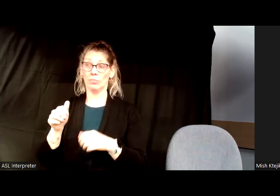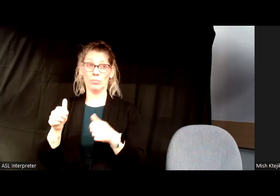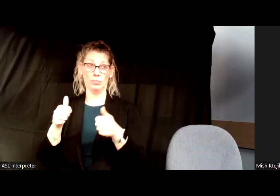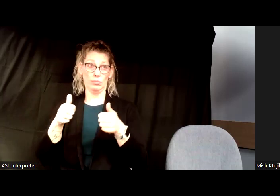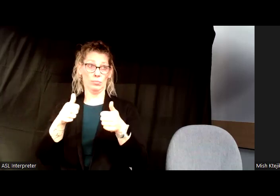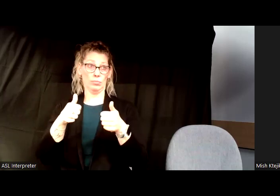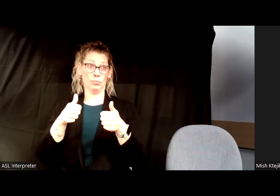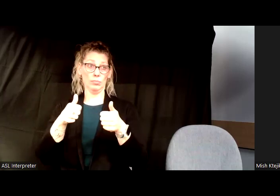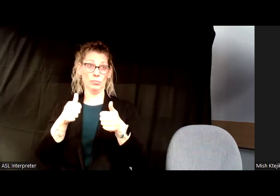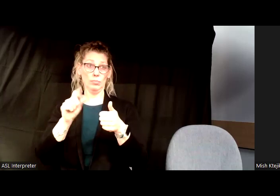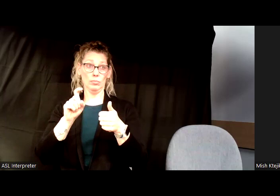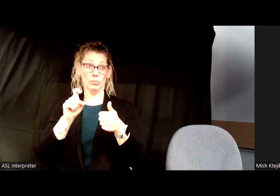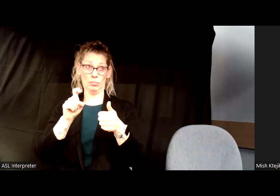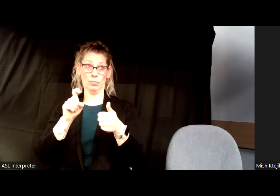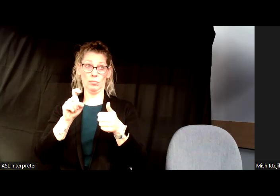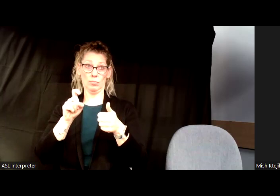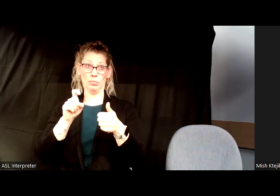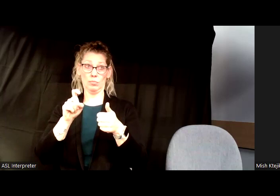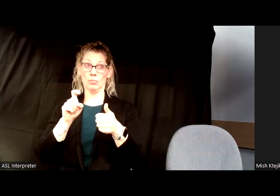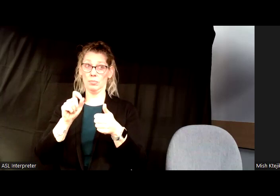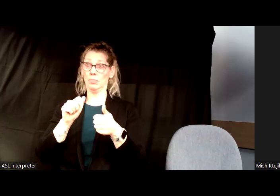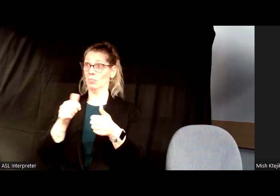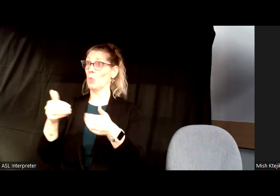We're okay? We're good?